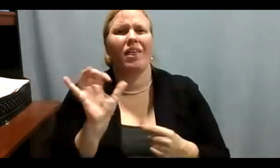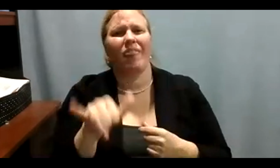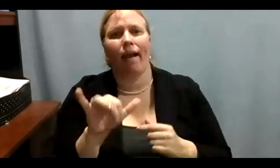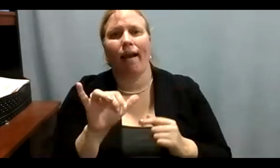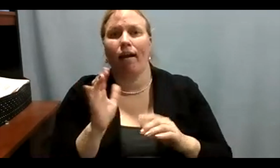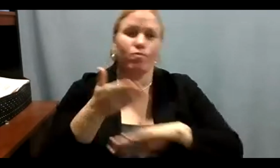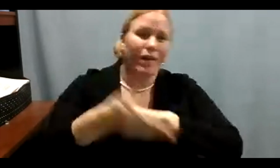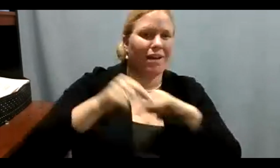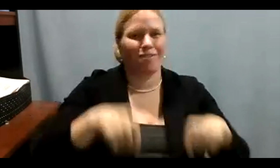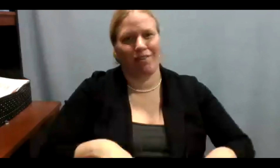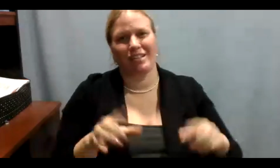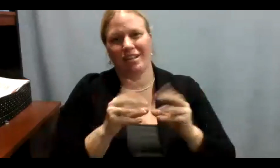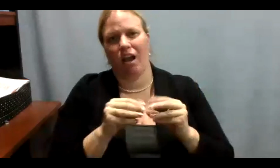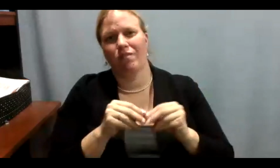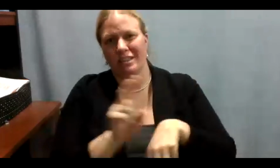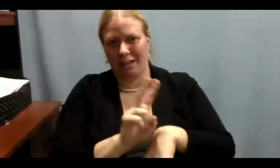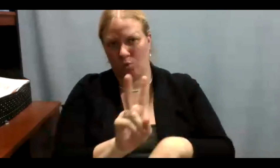right after this press conference